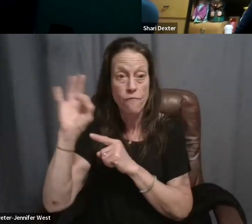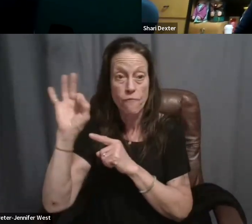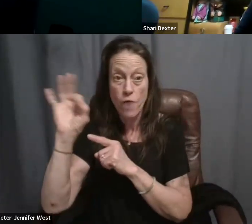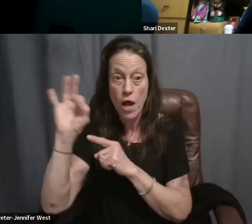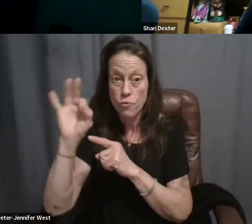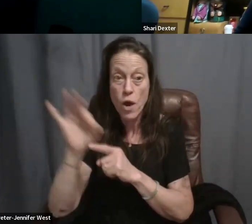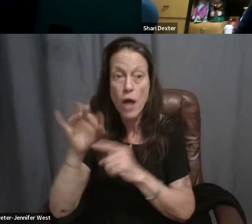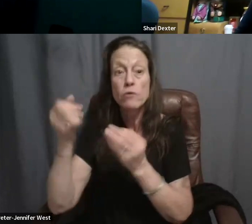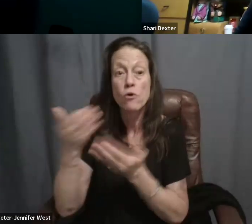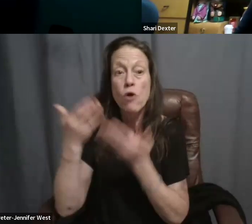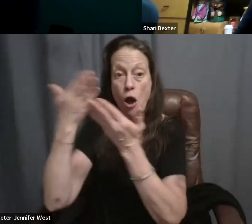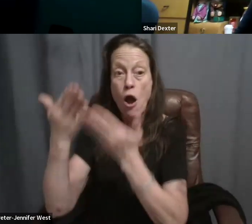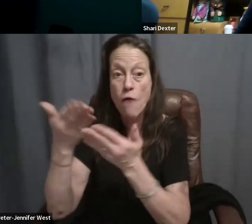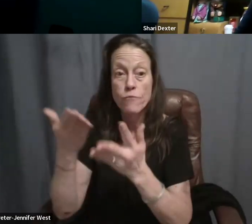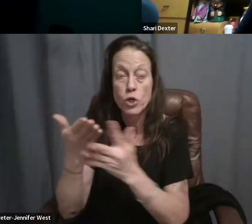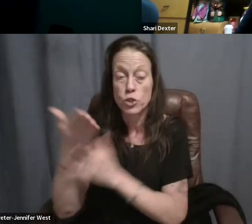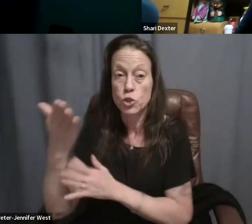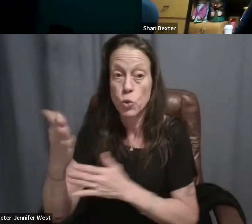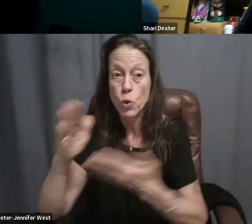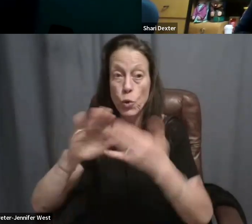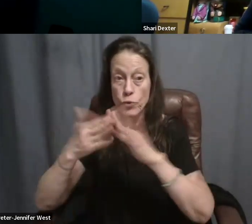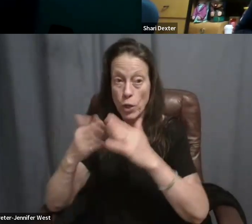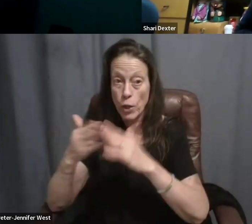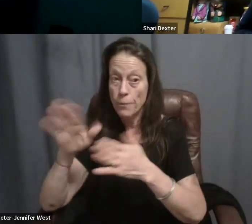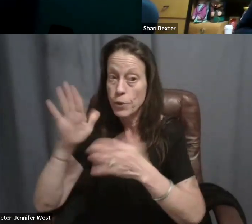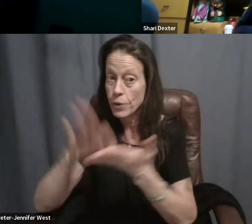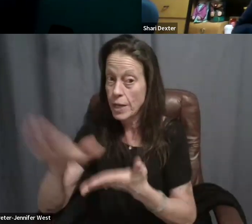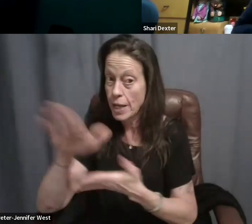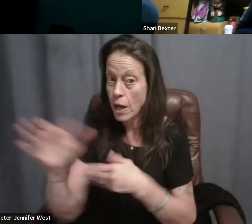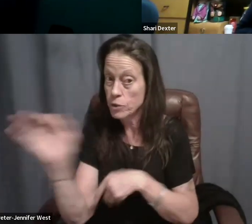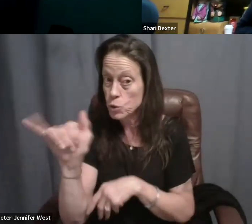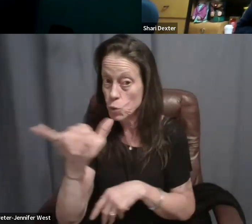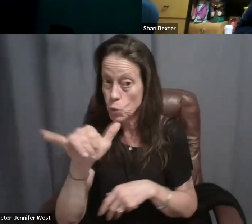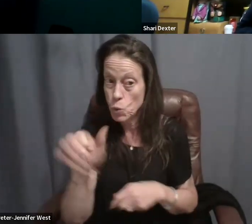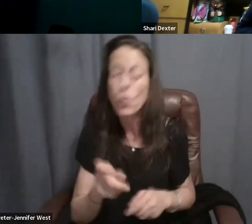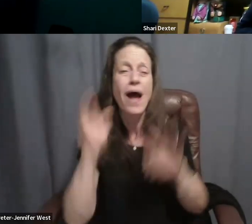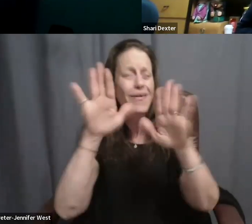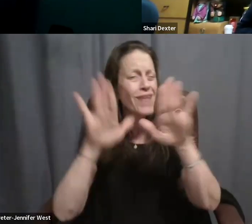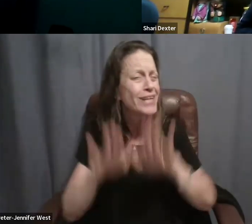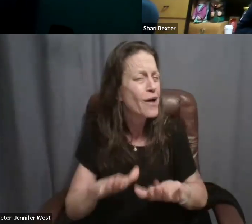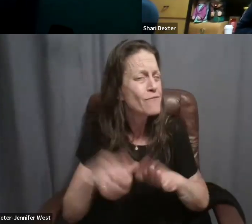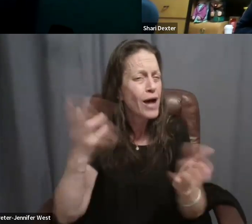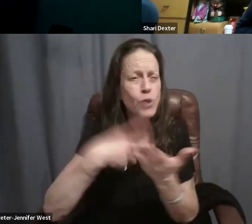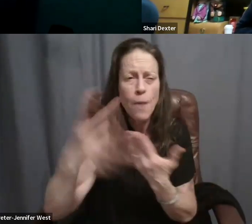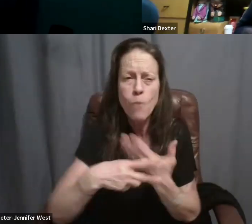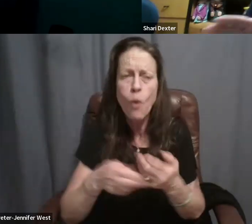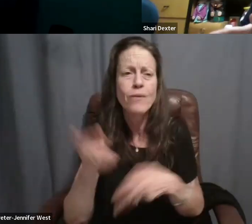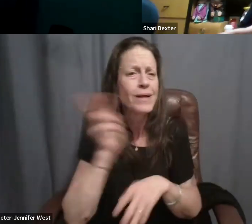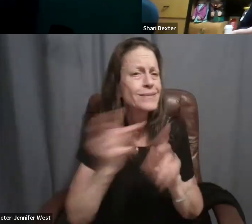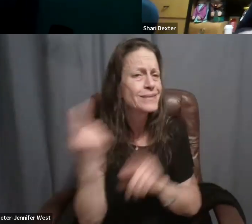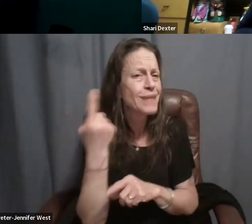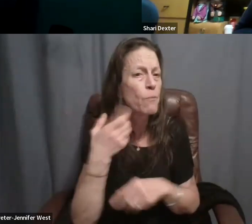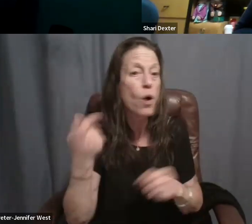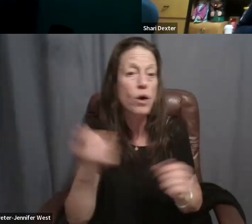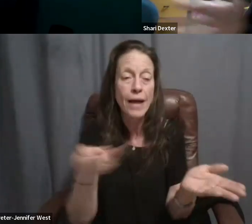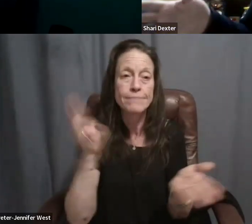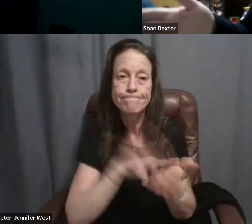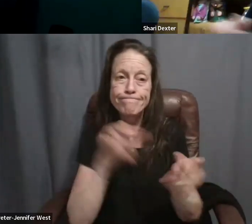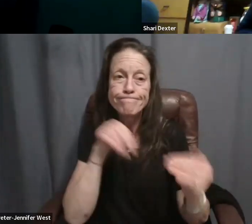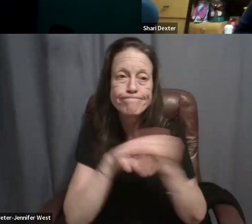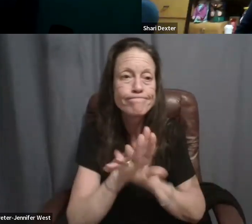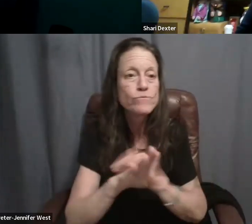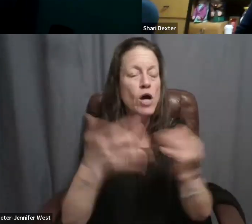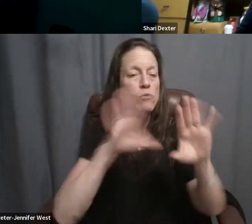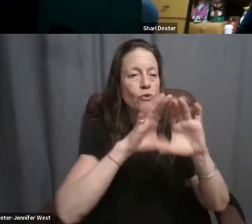college. That is a fabulous thing where the person can enroll in classes, and they're non-credit classes. So